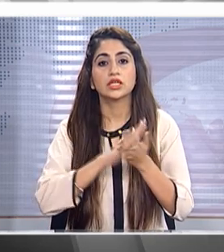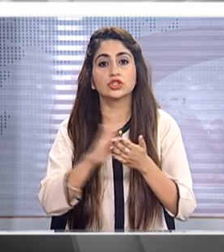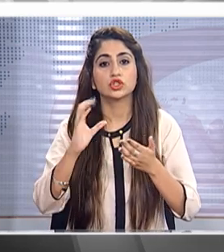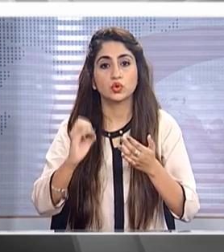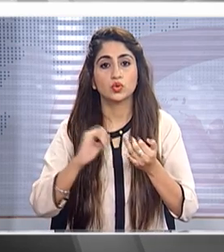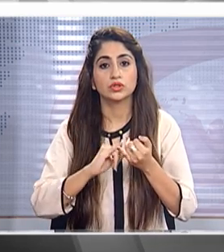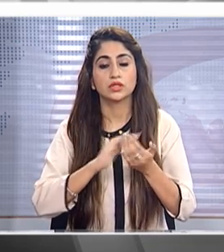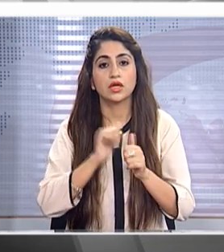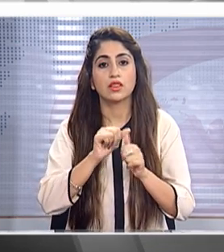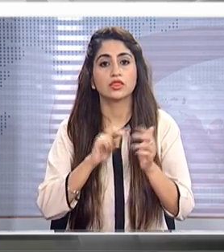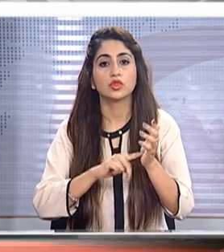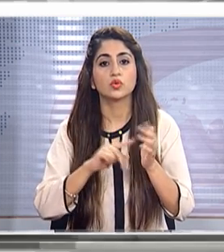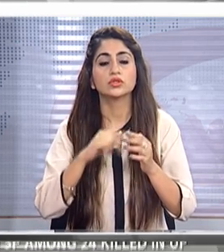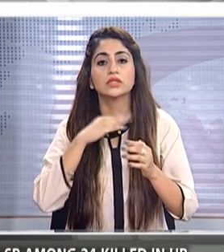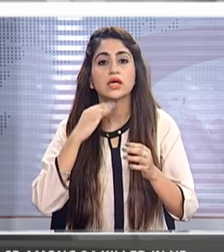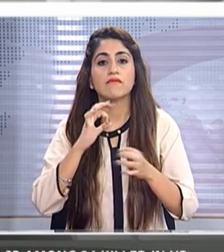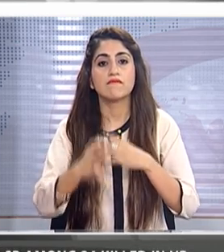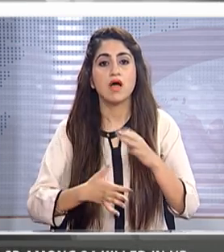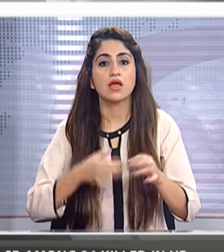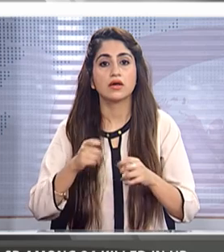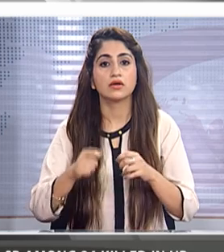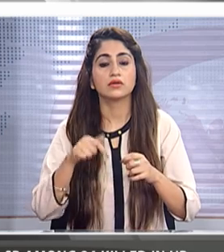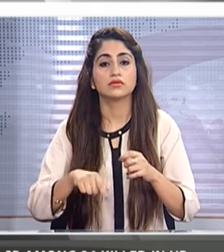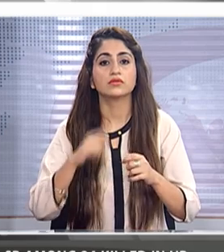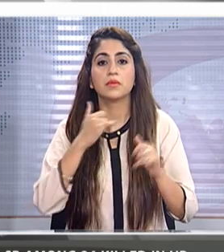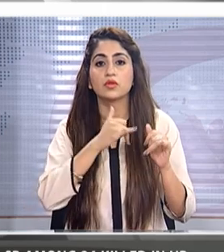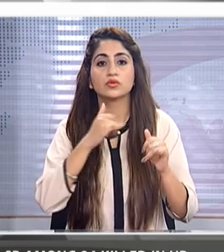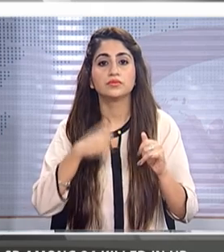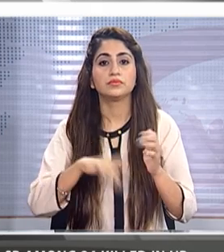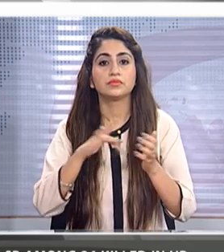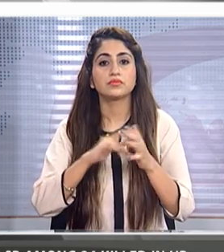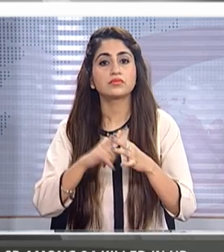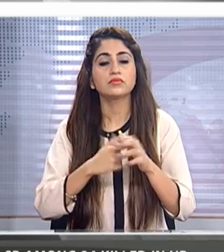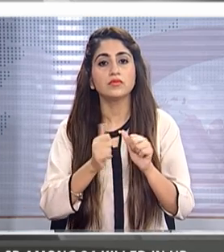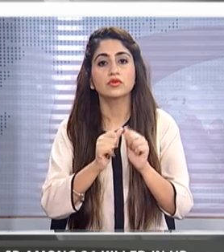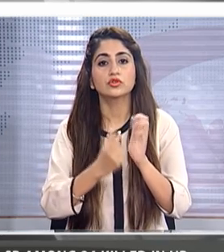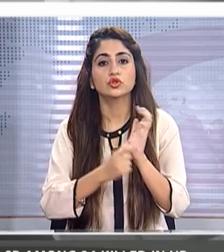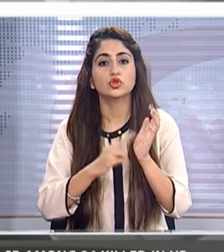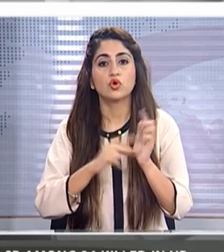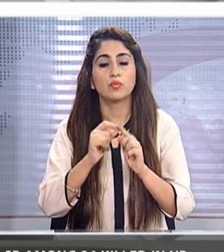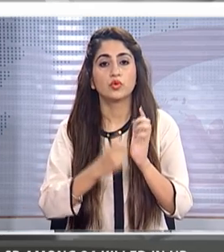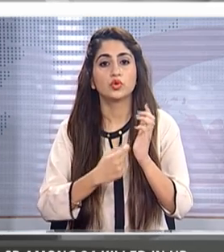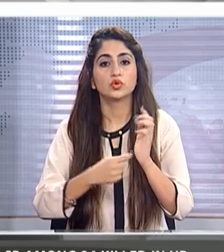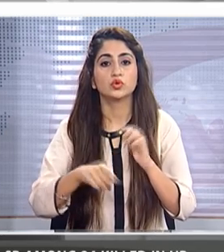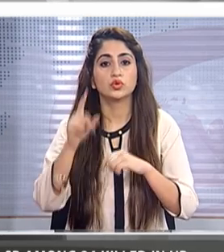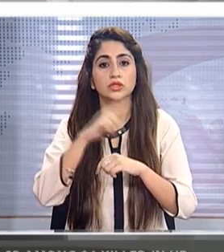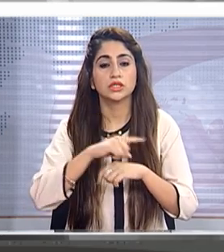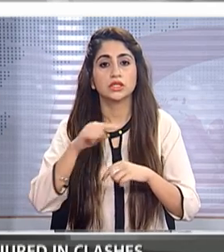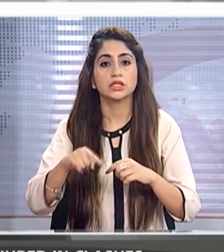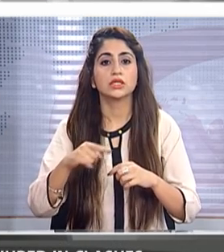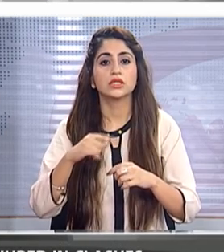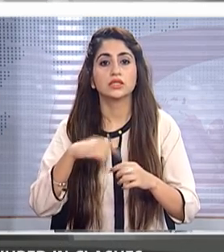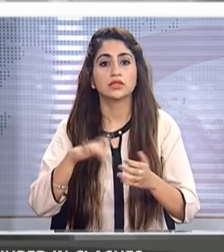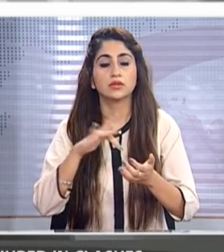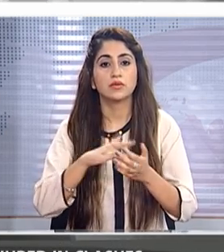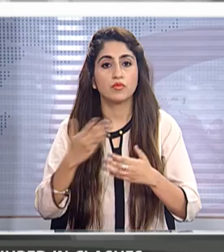Santosh Yadav, who was killed in the violence in Mathura, took place in Jaunpur today. The mortal remains of